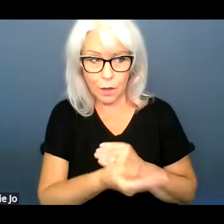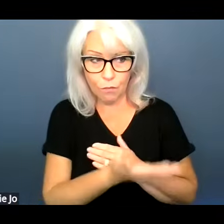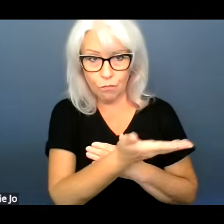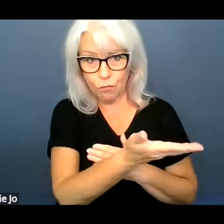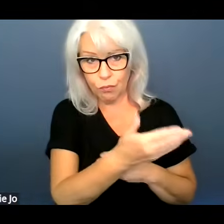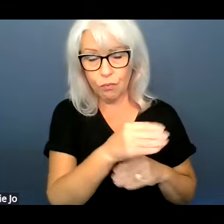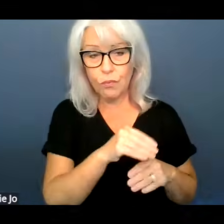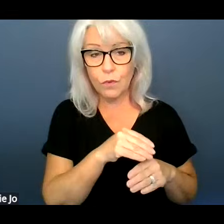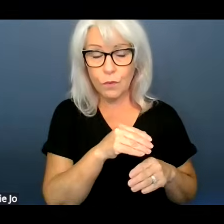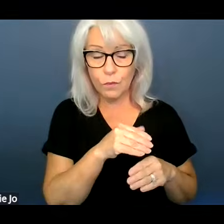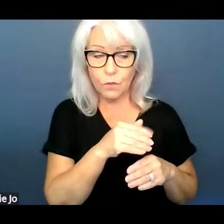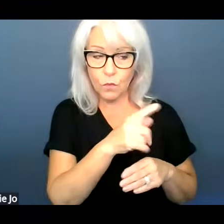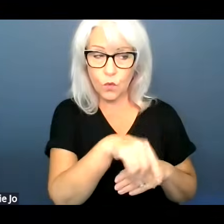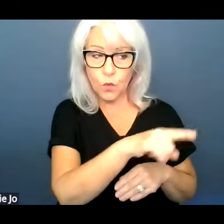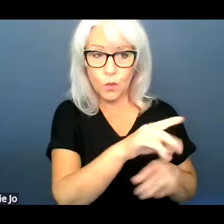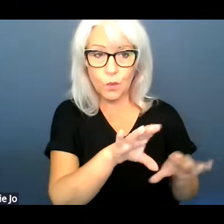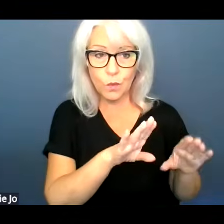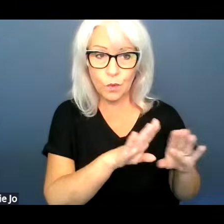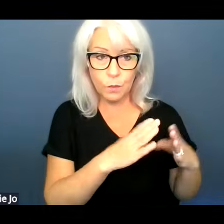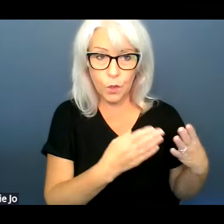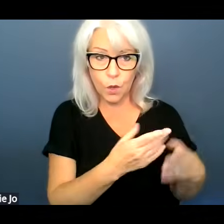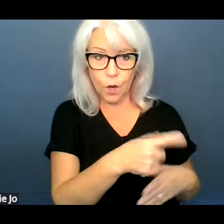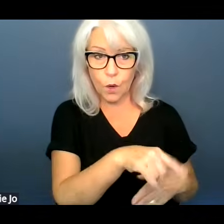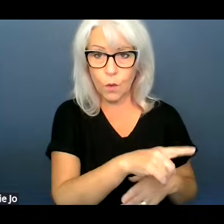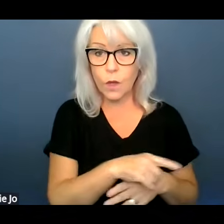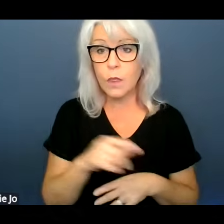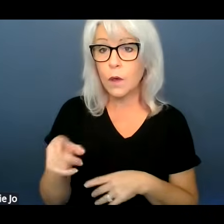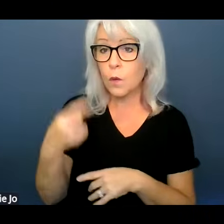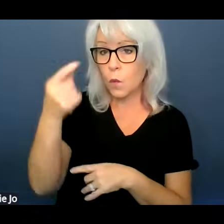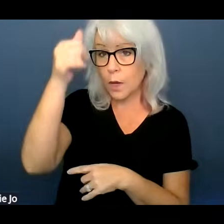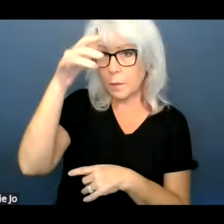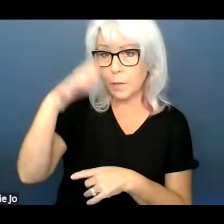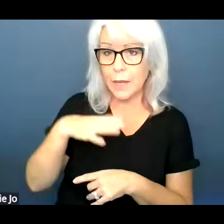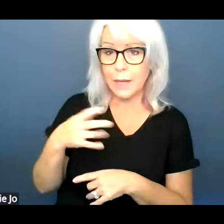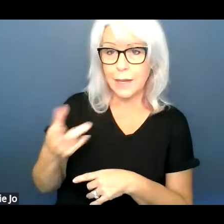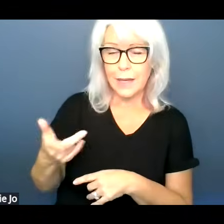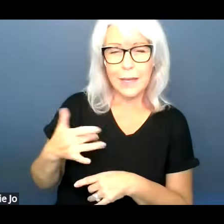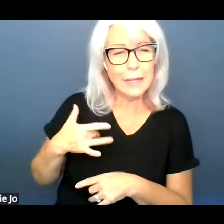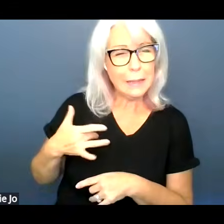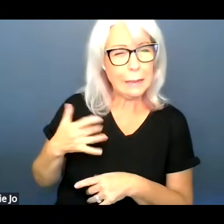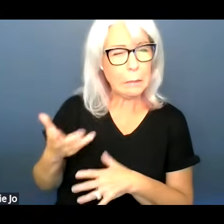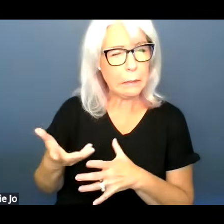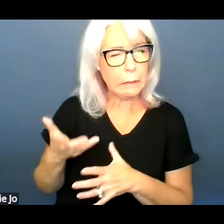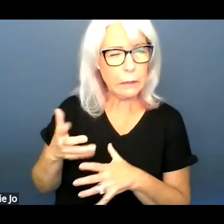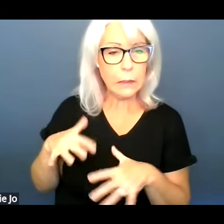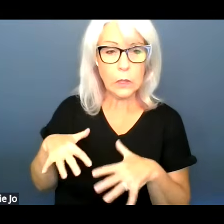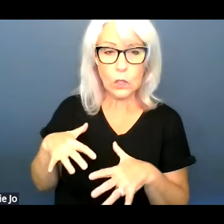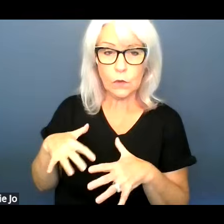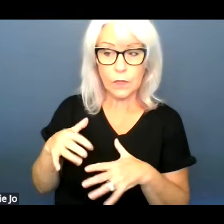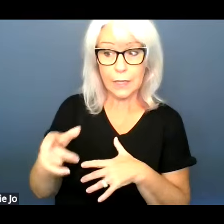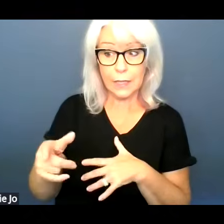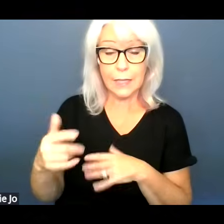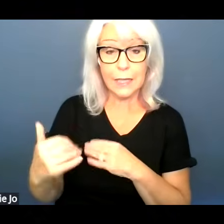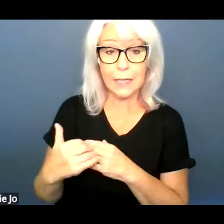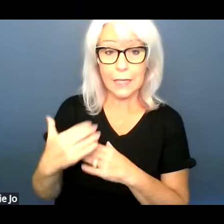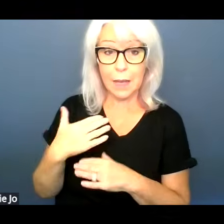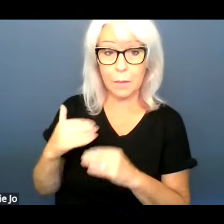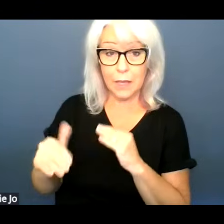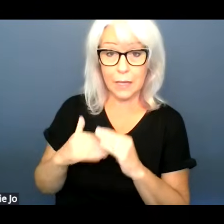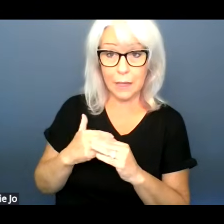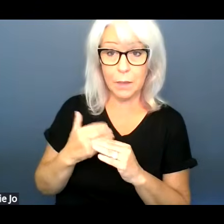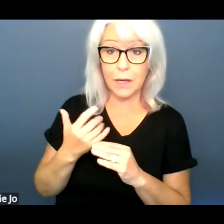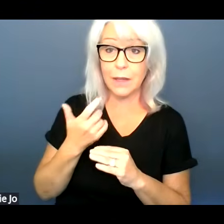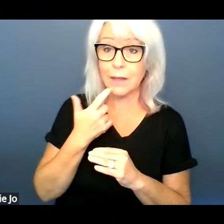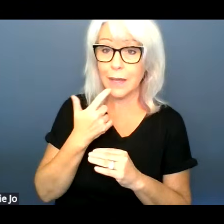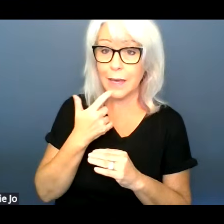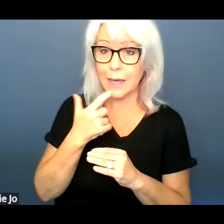one gentleman who seems pretty nervous sent me one saying that after a few drinks,